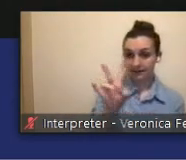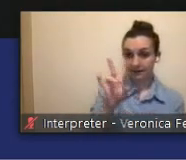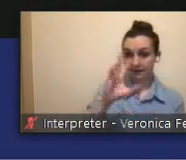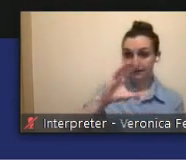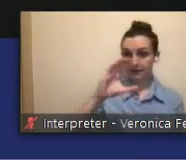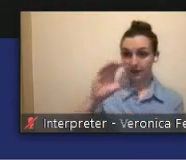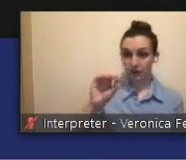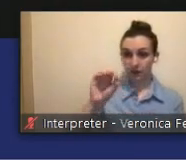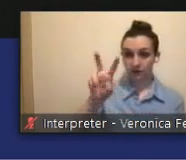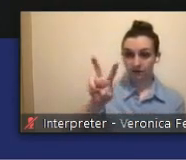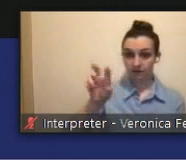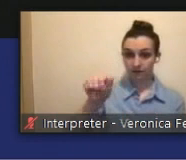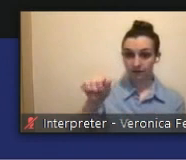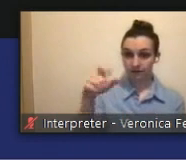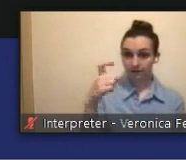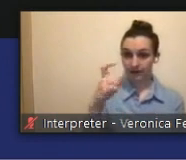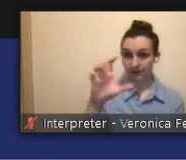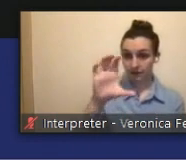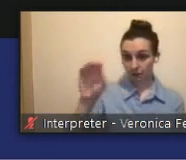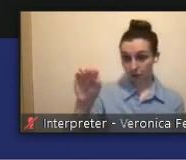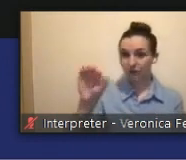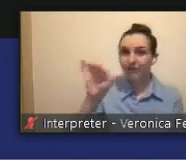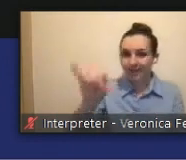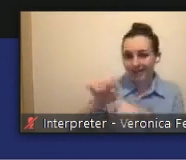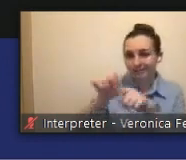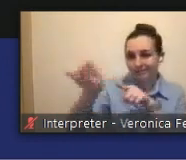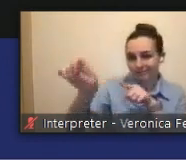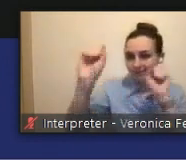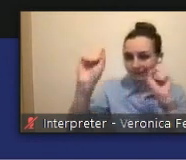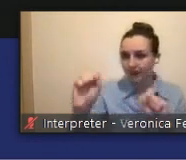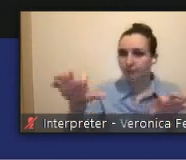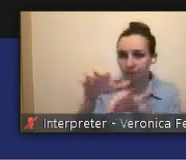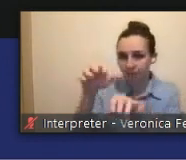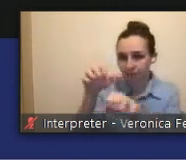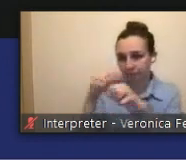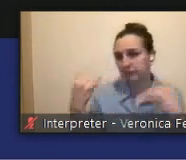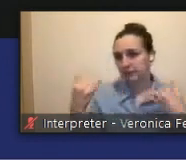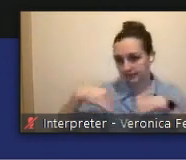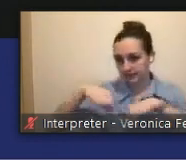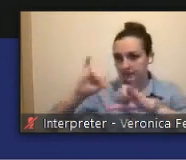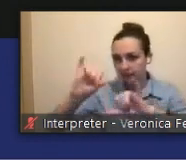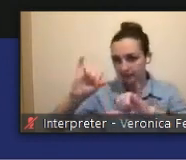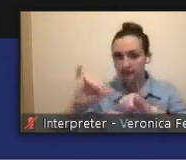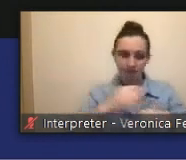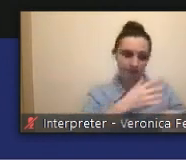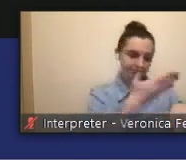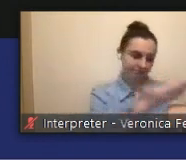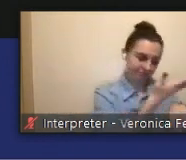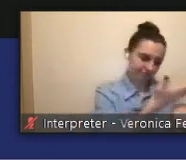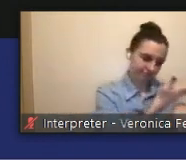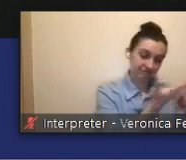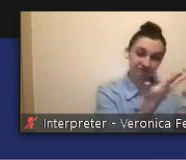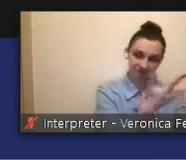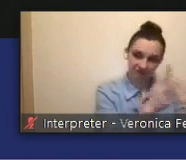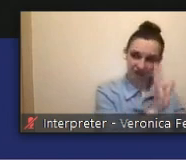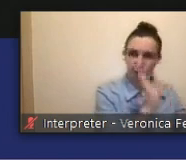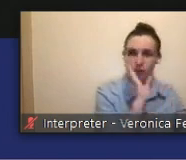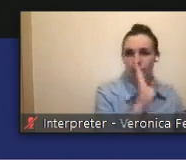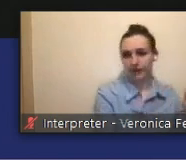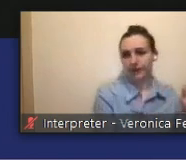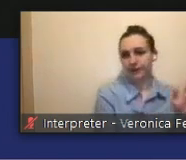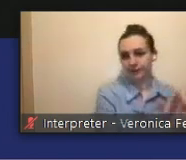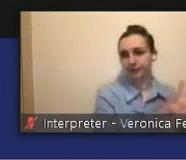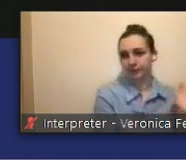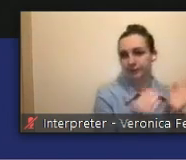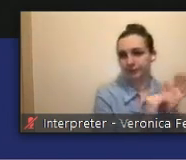currently posted to give some advance warning on some of our web pages. And we will be sending out a release with that resource PDF and posting